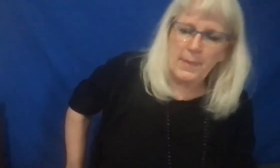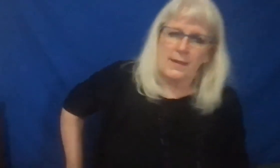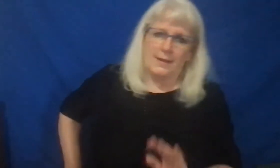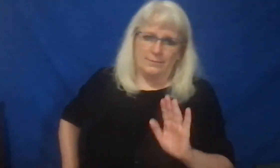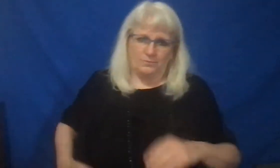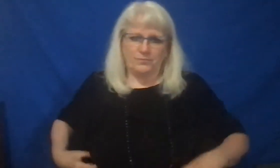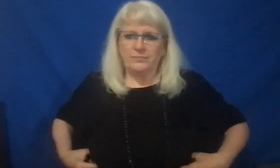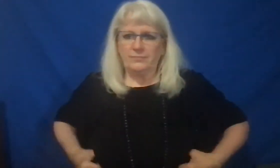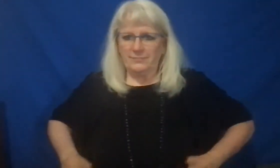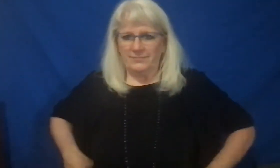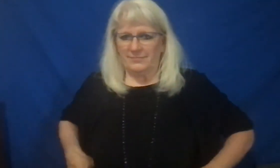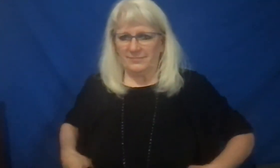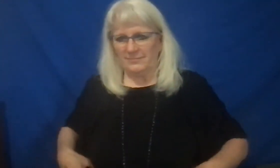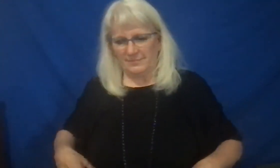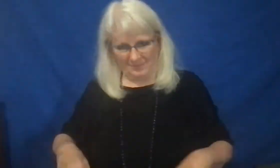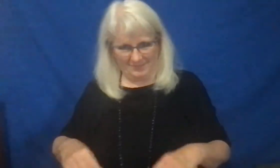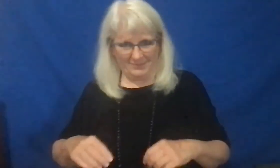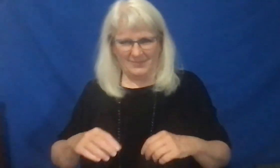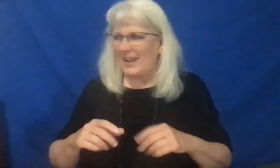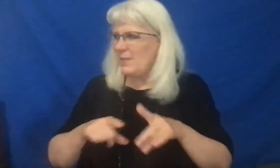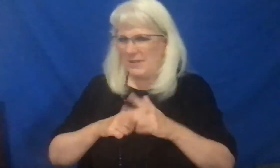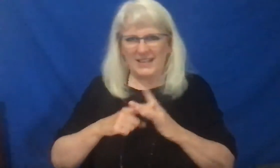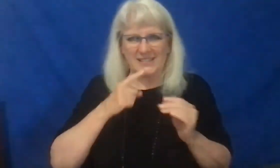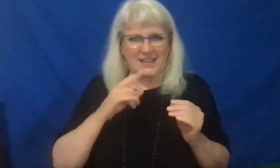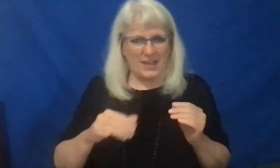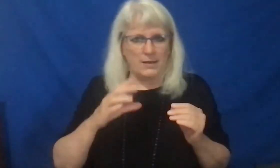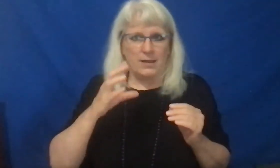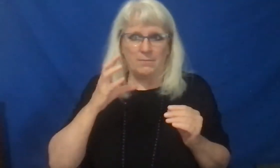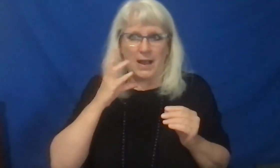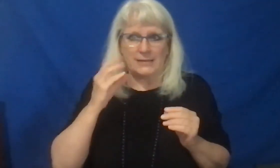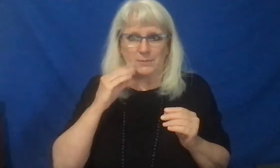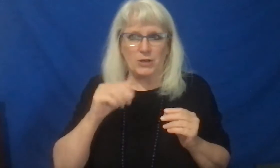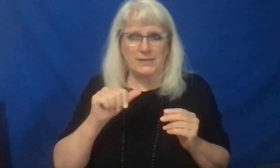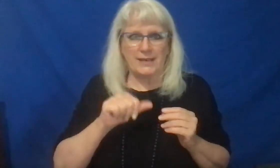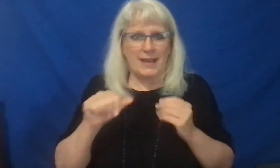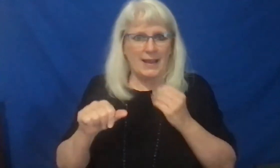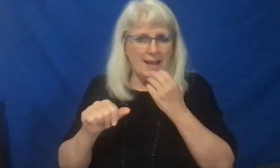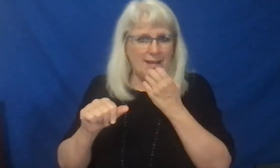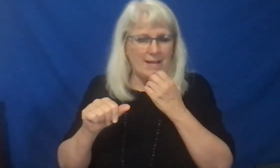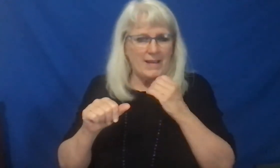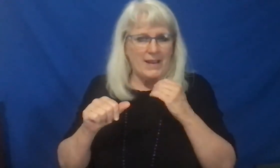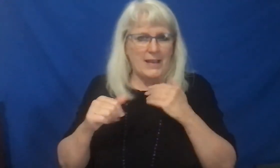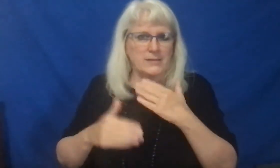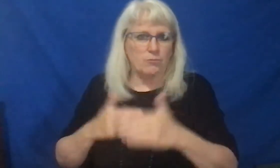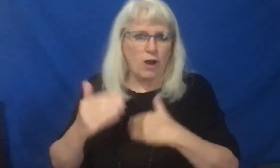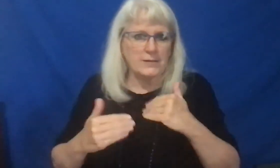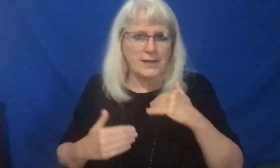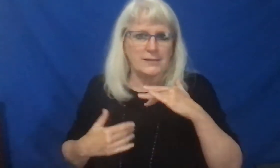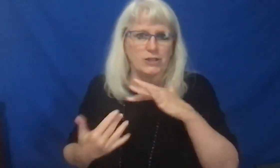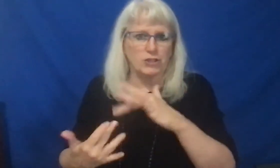I think I said this in the beginning, right? My experience in Alcoholics Anonymous is the journey. It's not about what I know now or